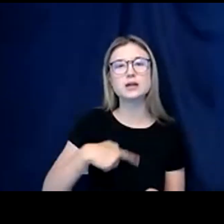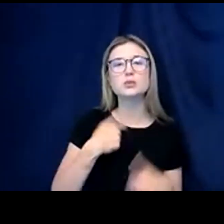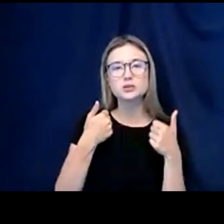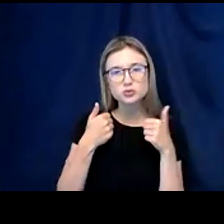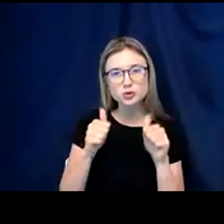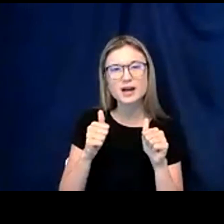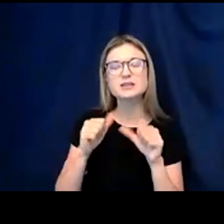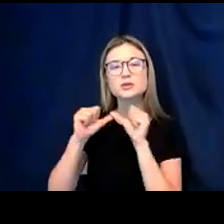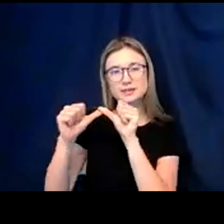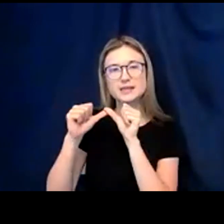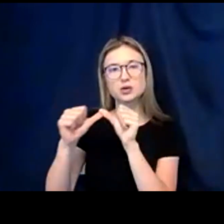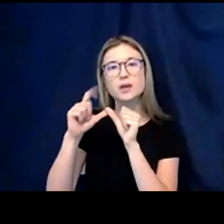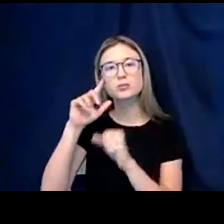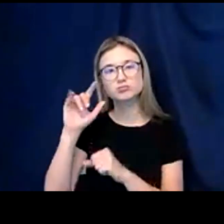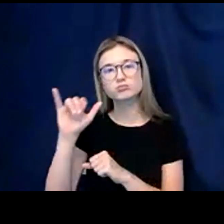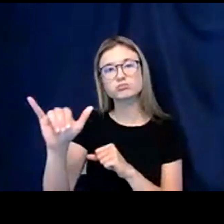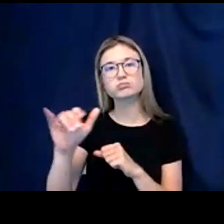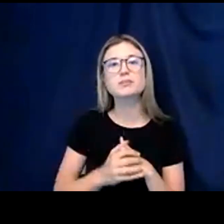permanently. So these included